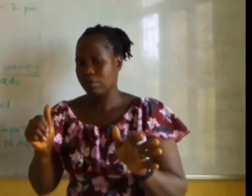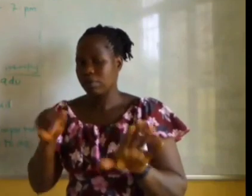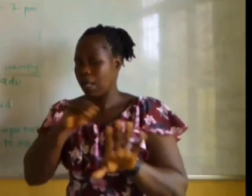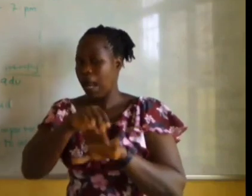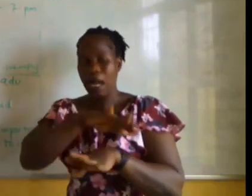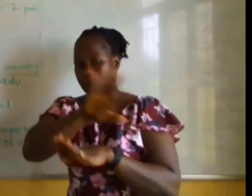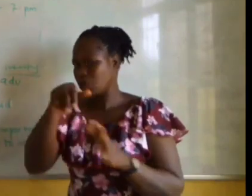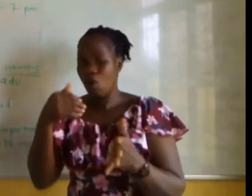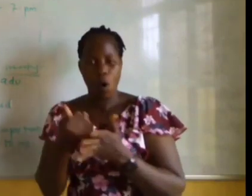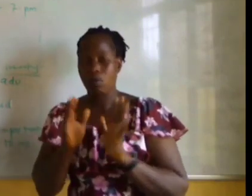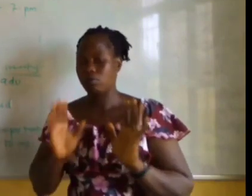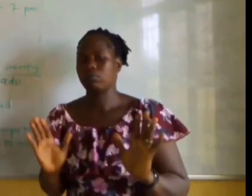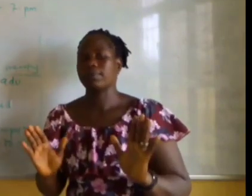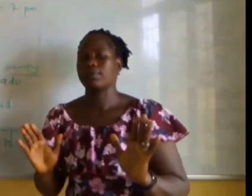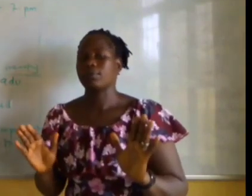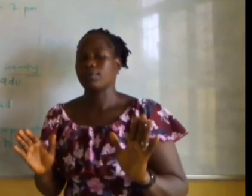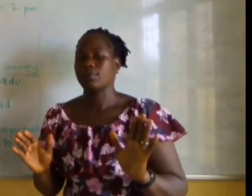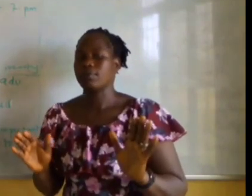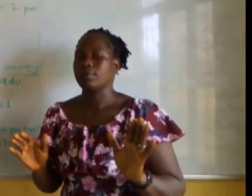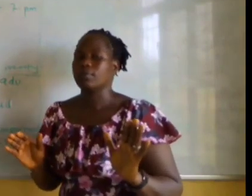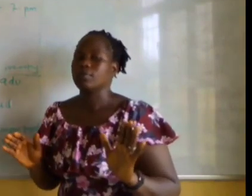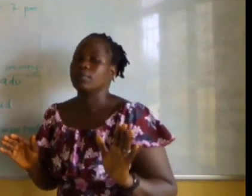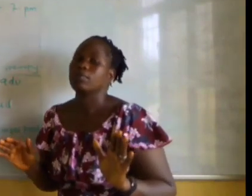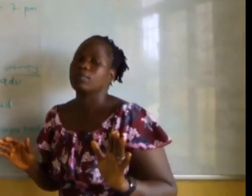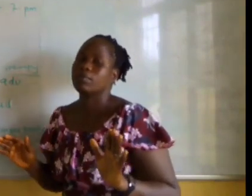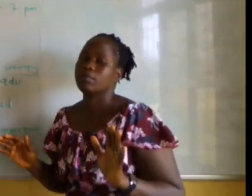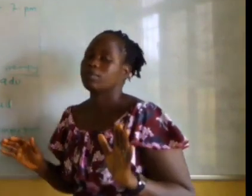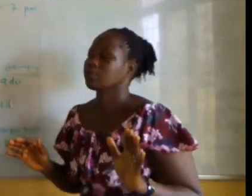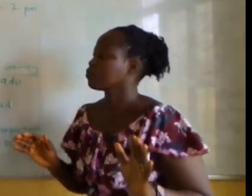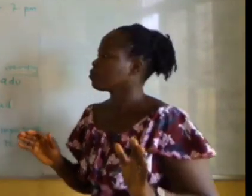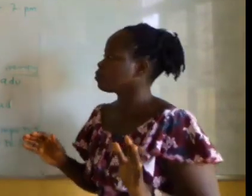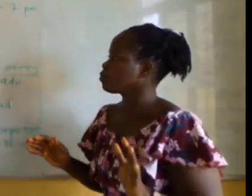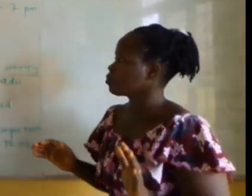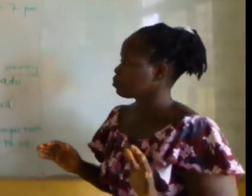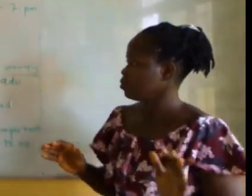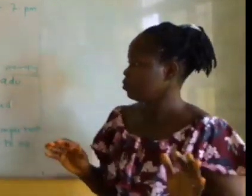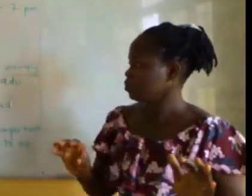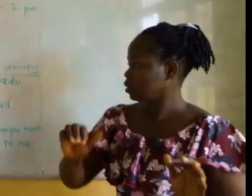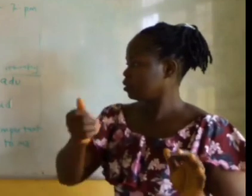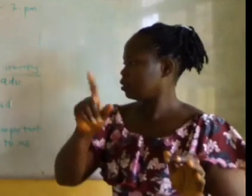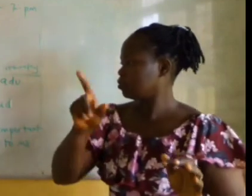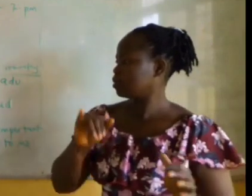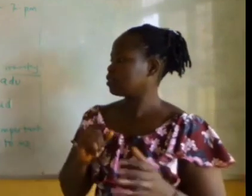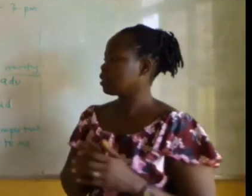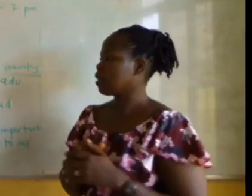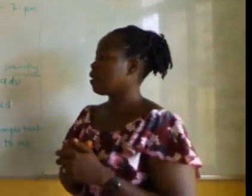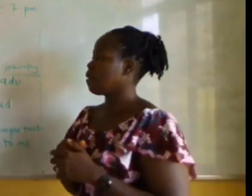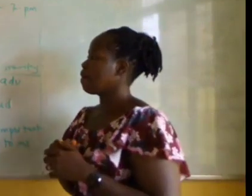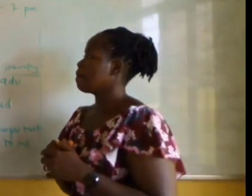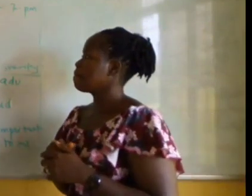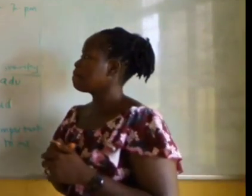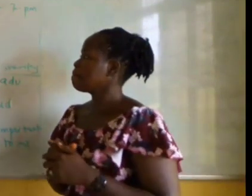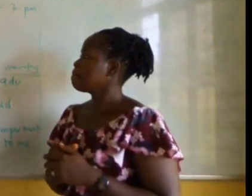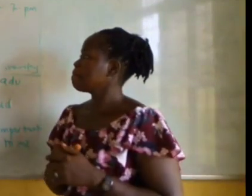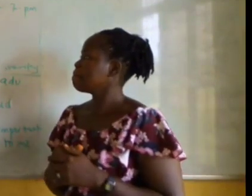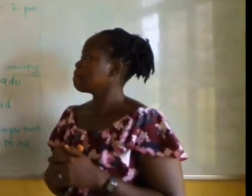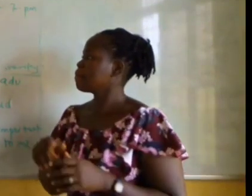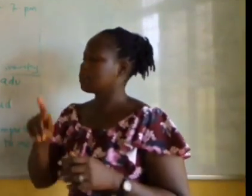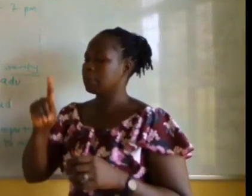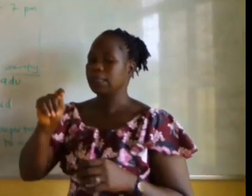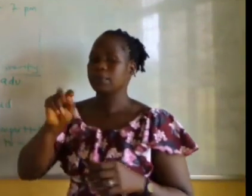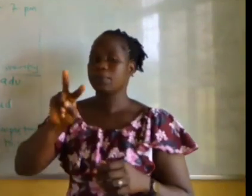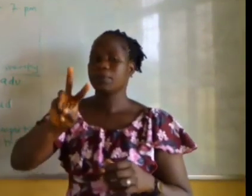us the frequency of the adverb of frequency. Yeah. Another one here is